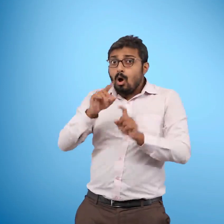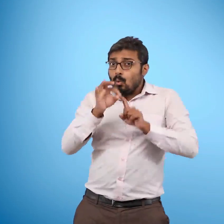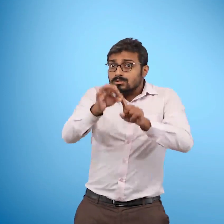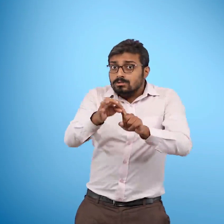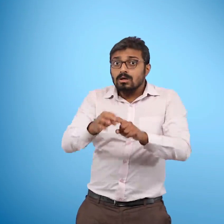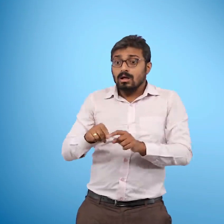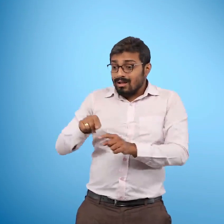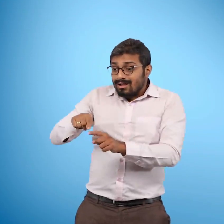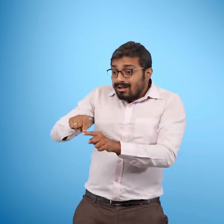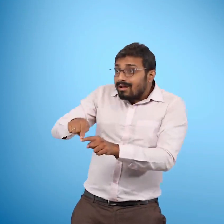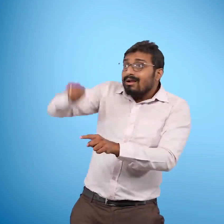What is its length?